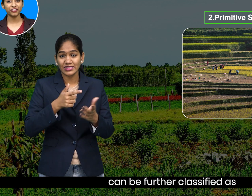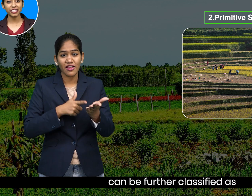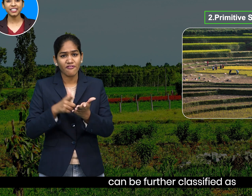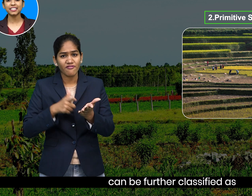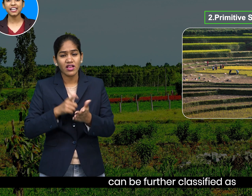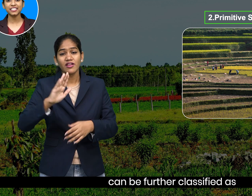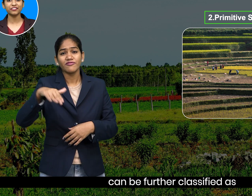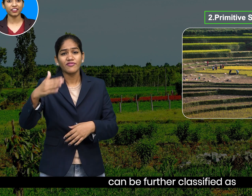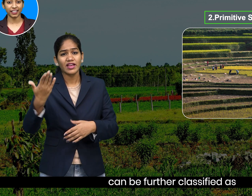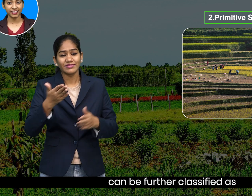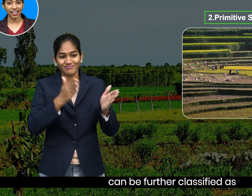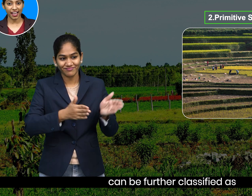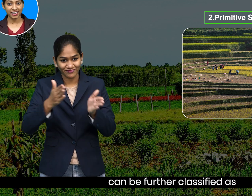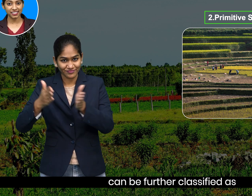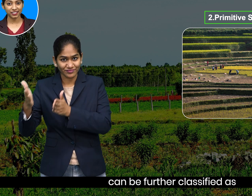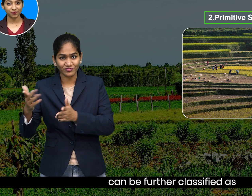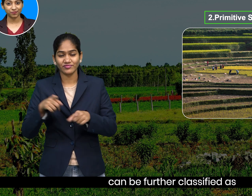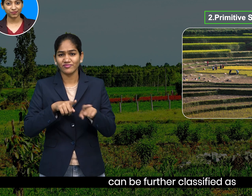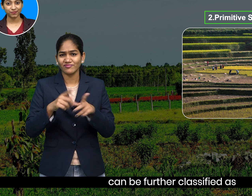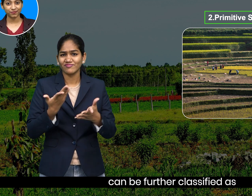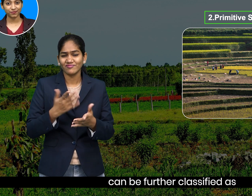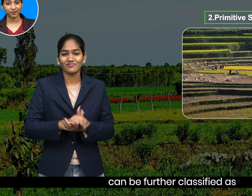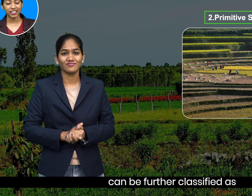can be further classified as